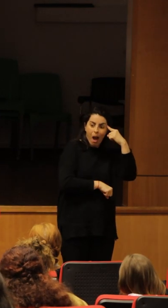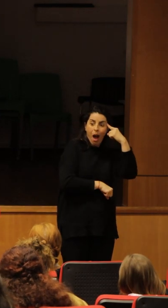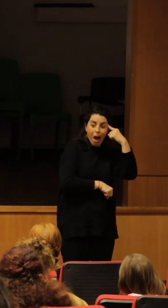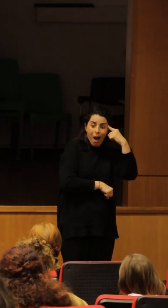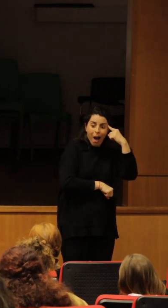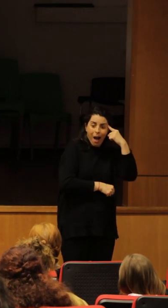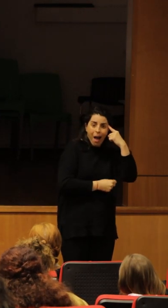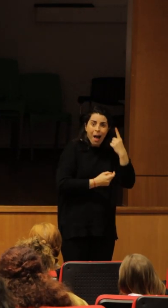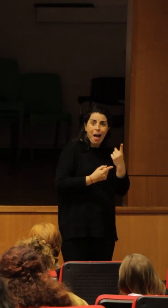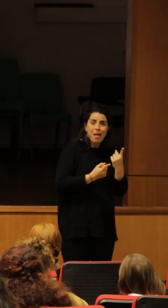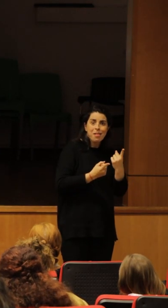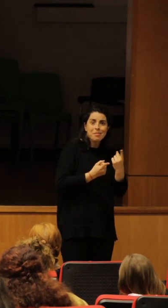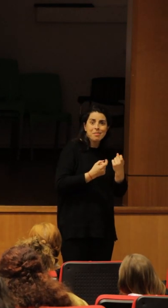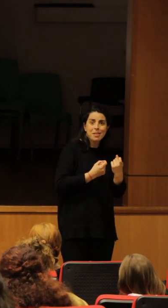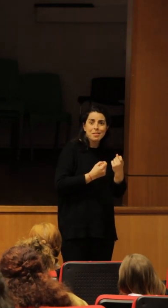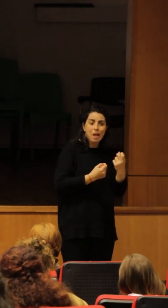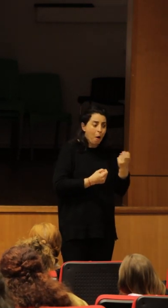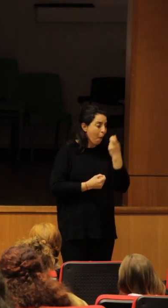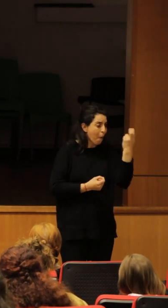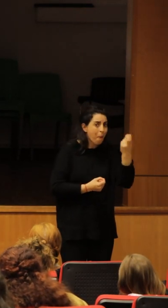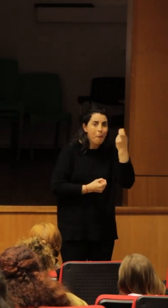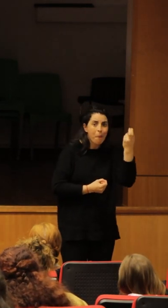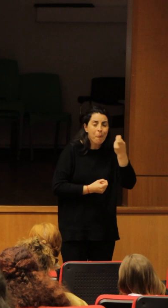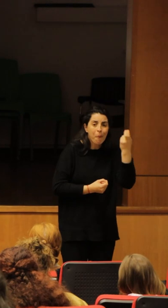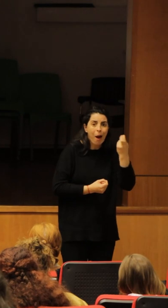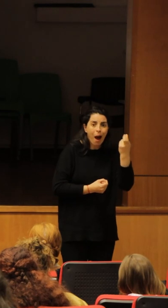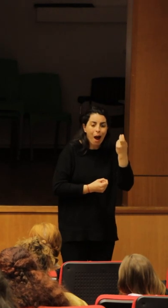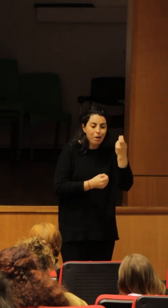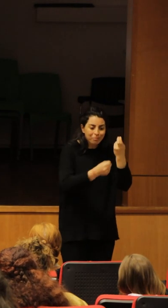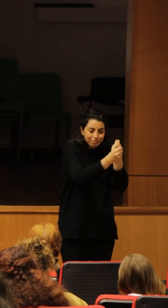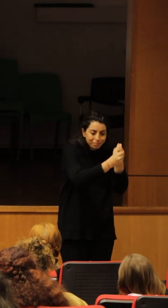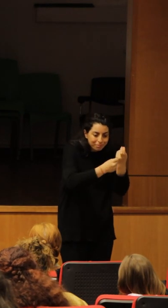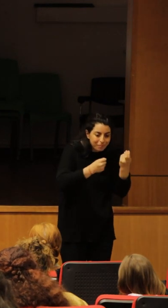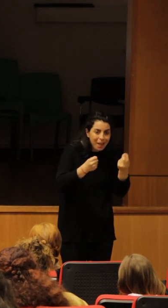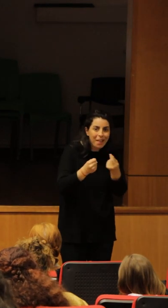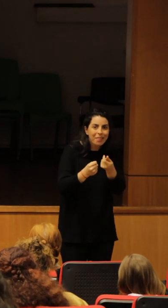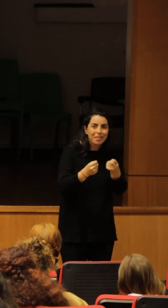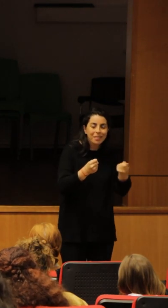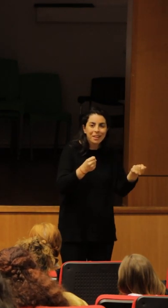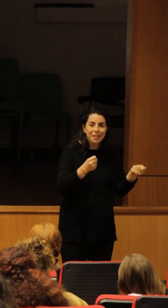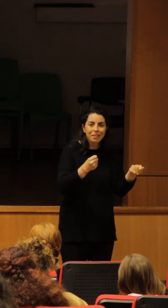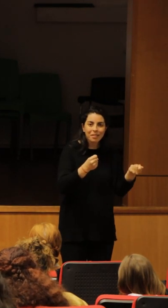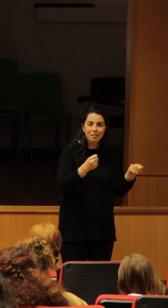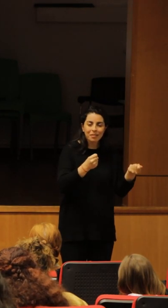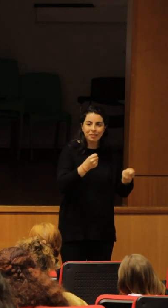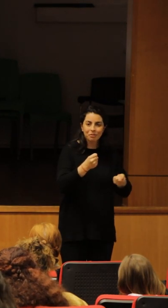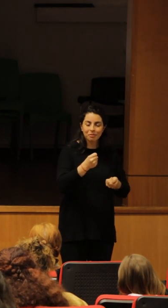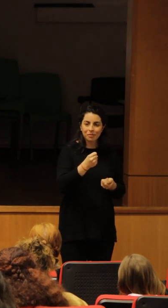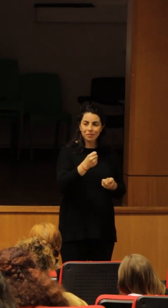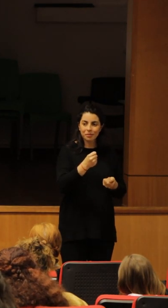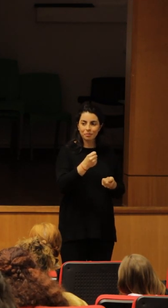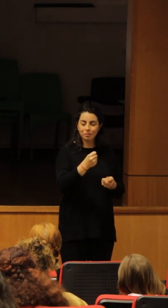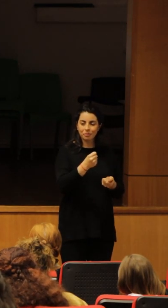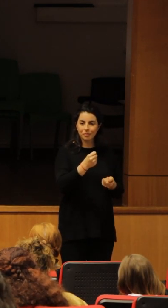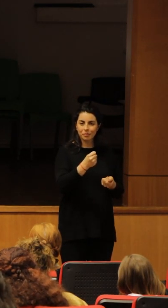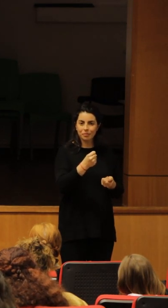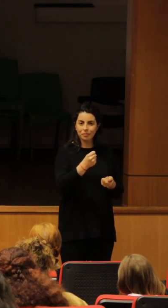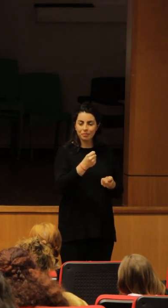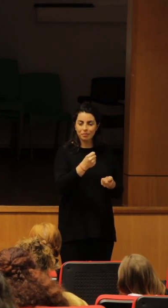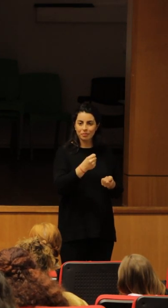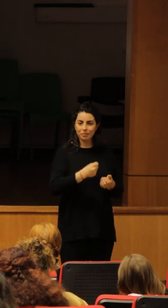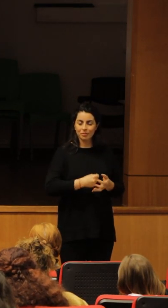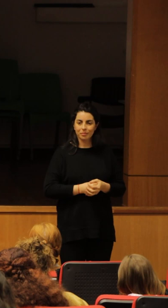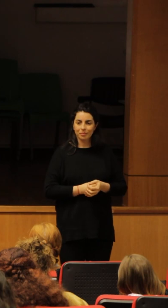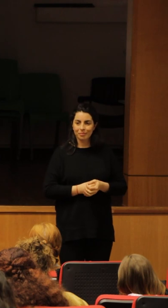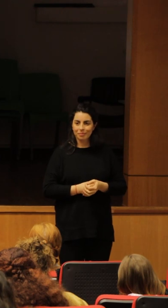corriendo hasta la puerta de la habitación. Right. So and it's very very interesting thing because now we know how brain works, so we